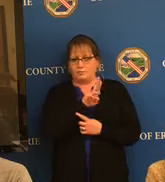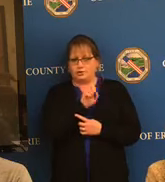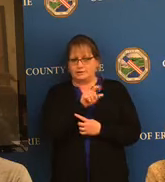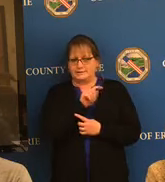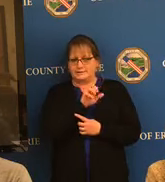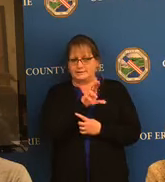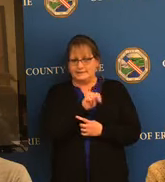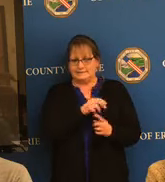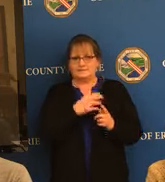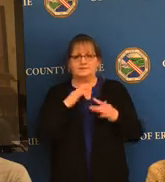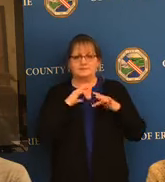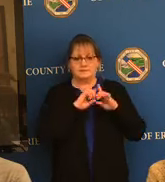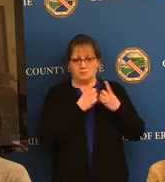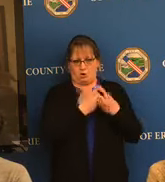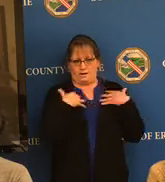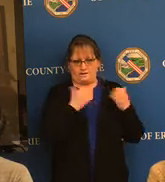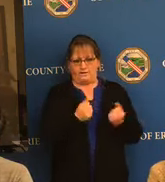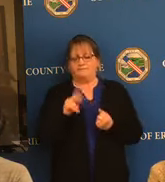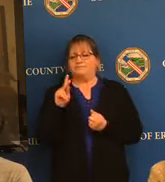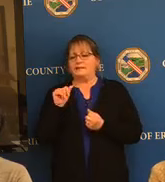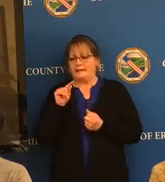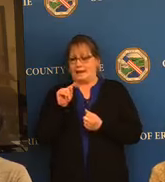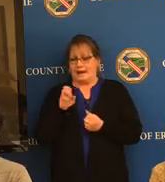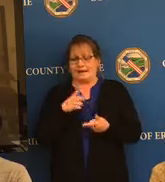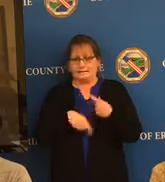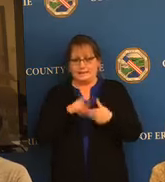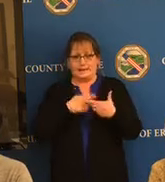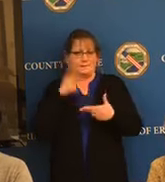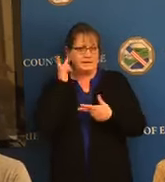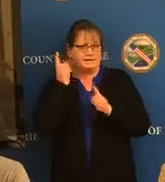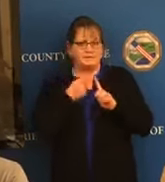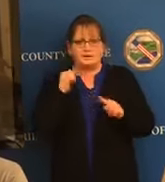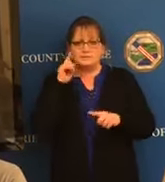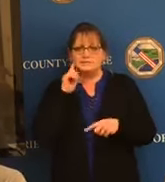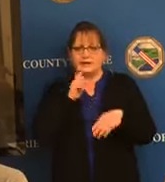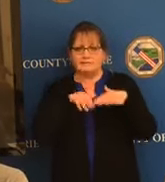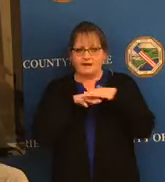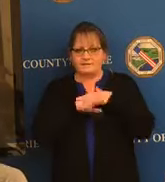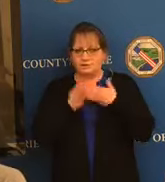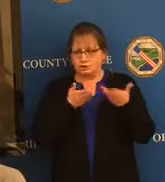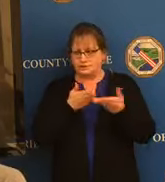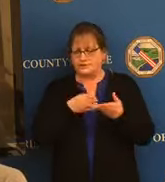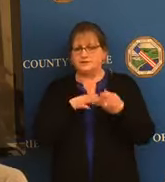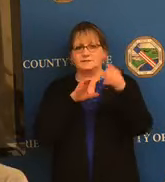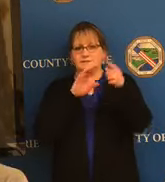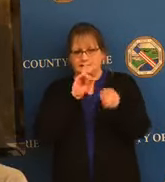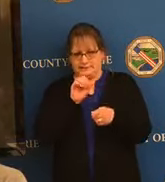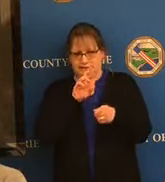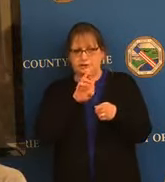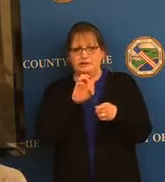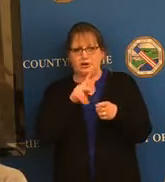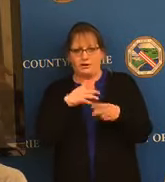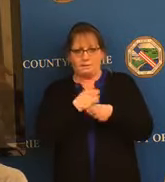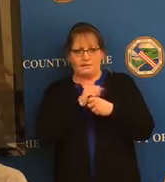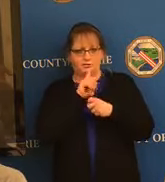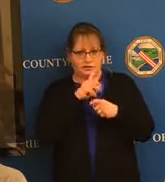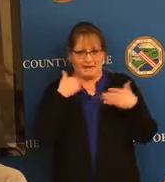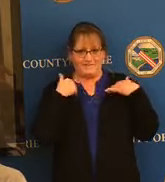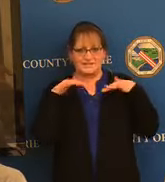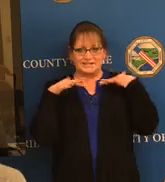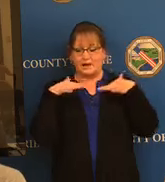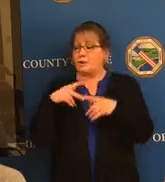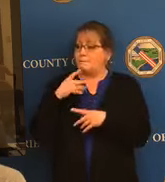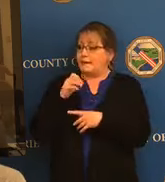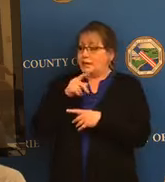from Deaf Access Services, Derek Smith's manning the camera, now making certain that the sound is on, and Peter Anderson will be asking questions from the